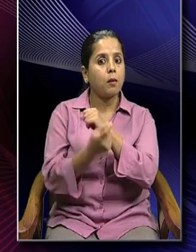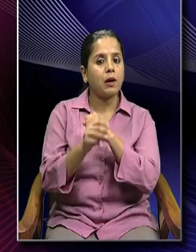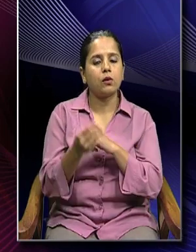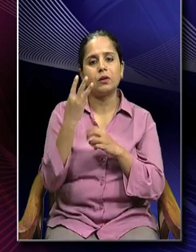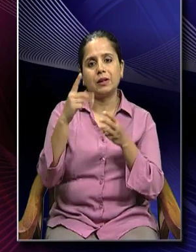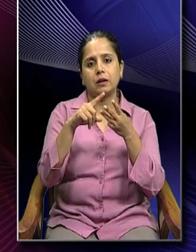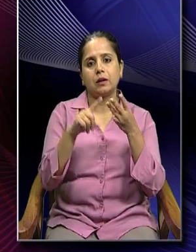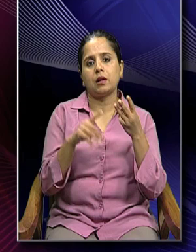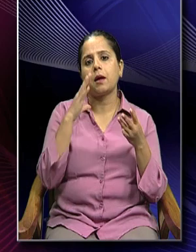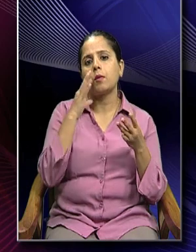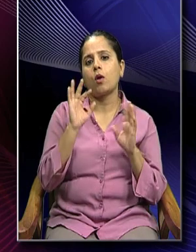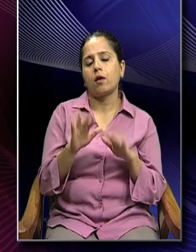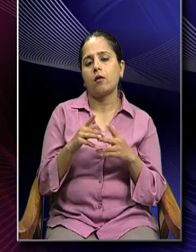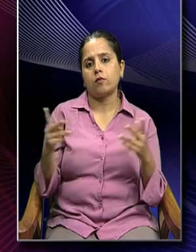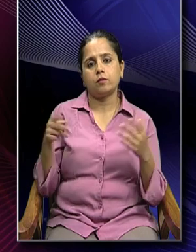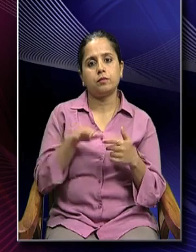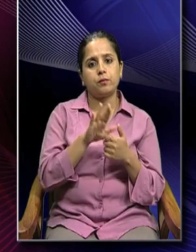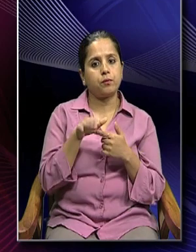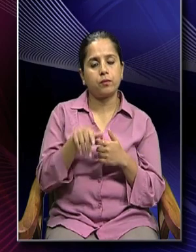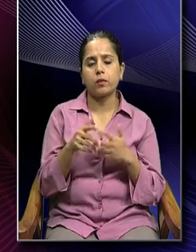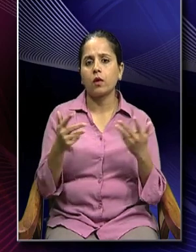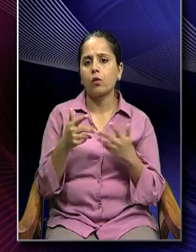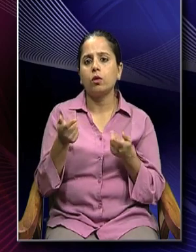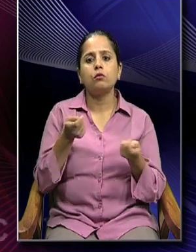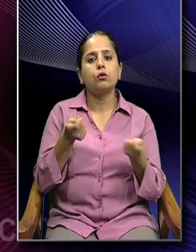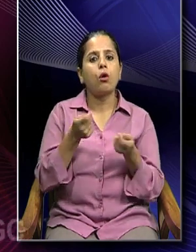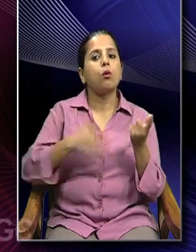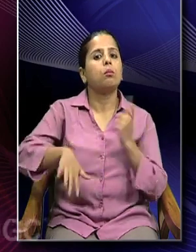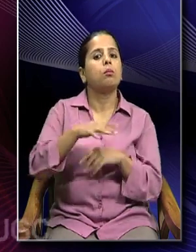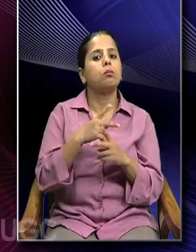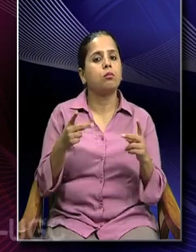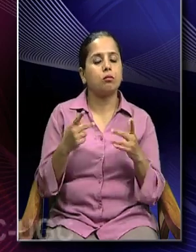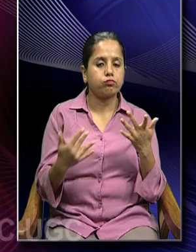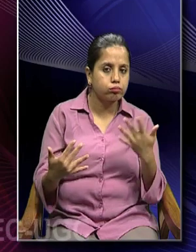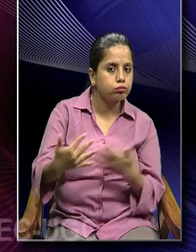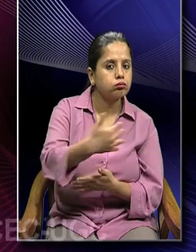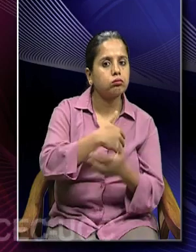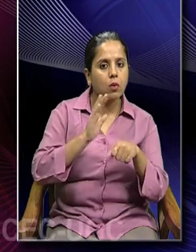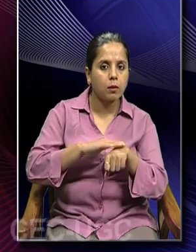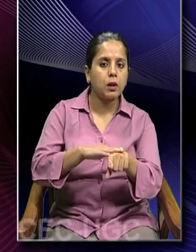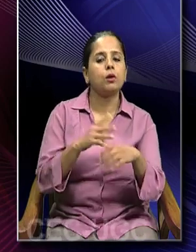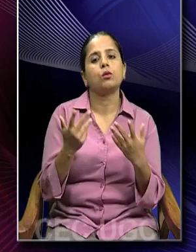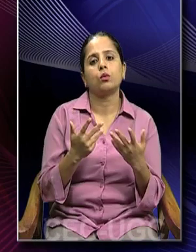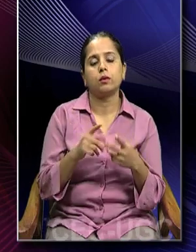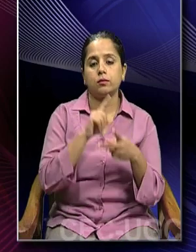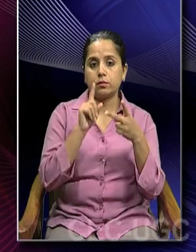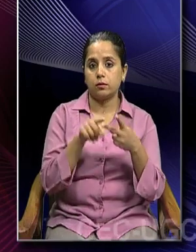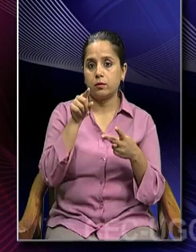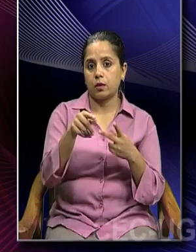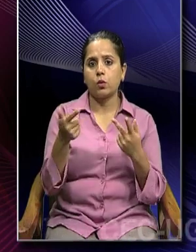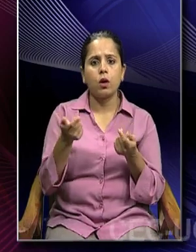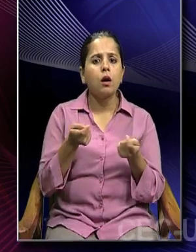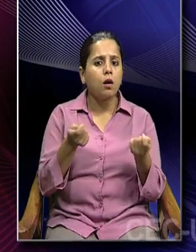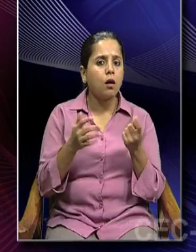important aspects here. The first one is, what is a dominant form of collective experience here. Second is, what is a